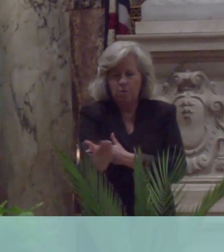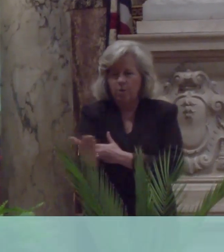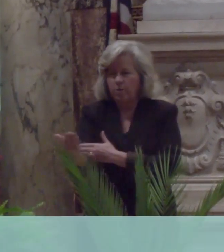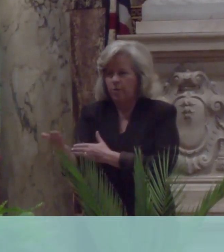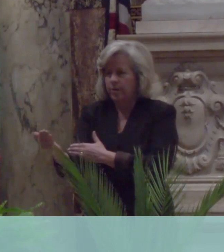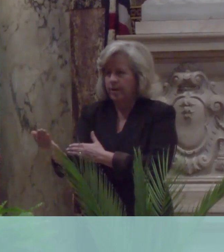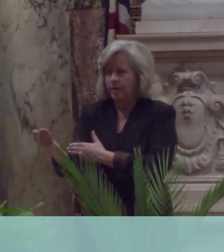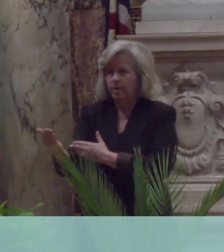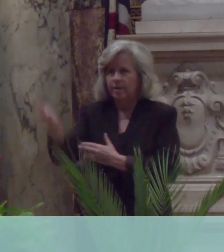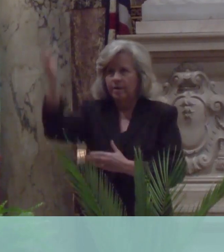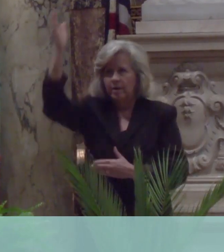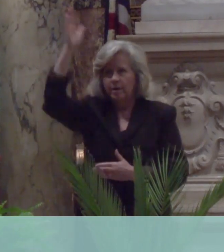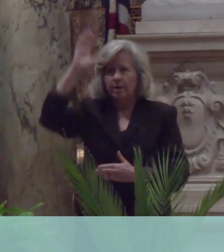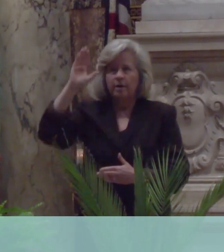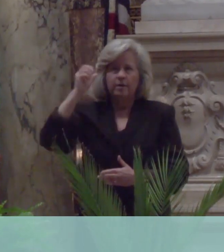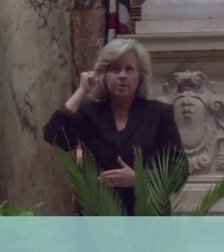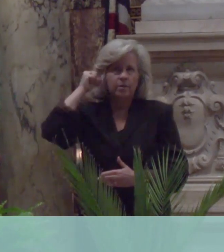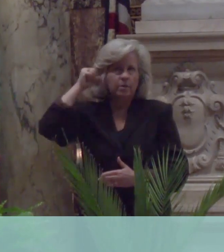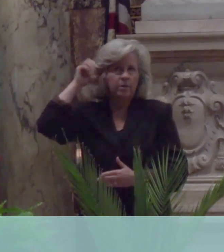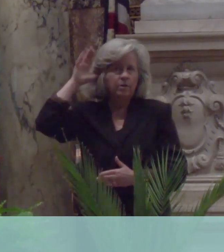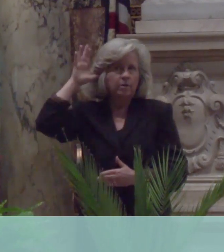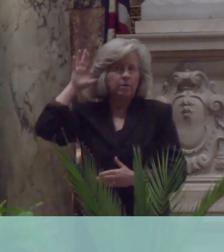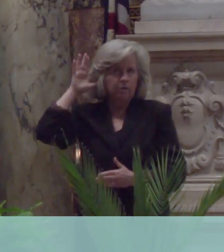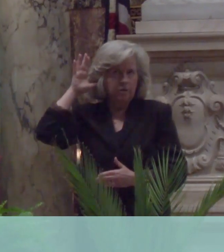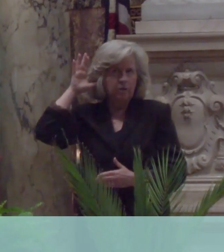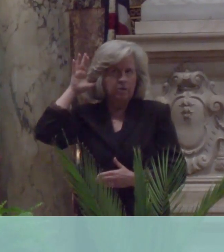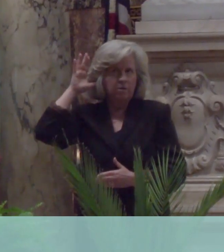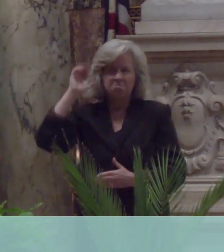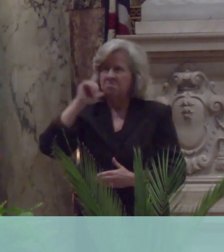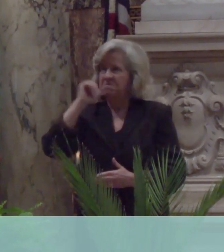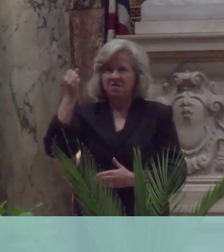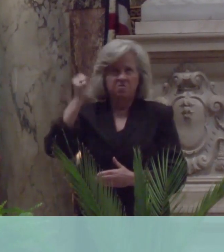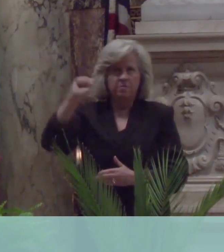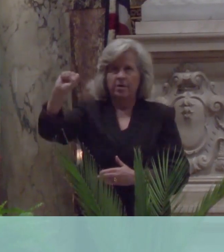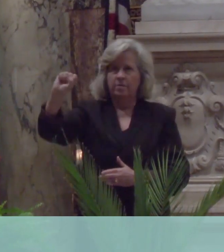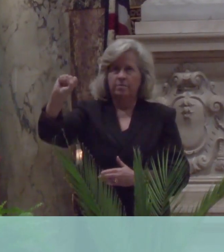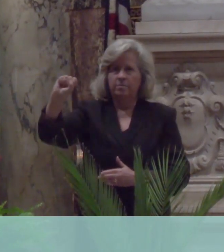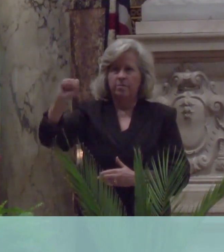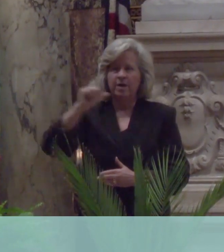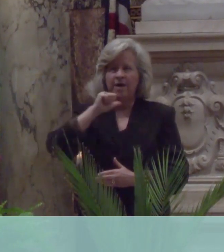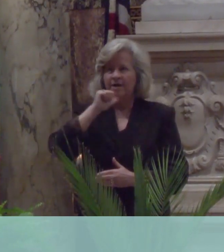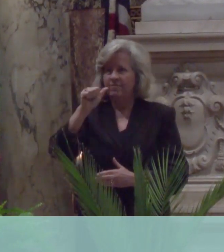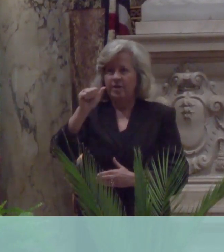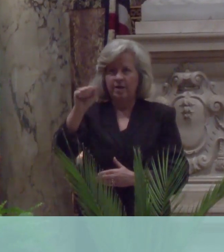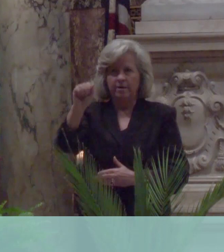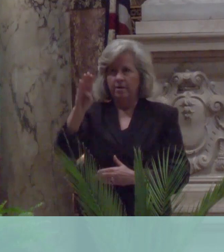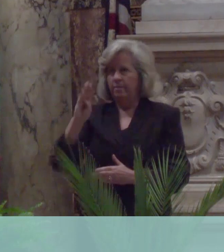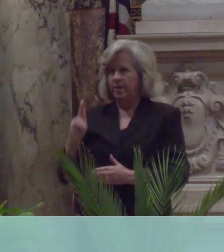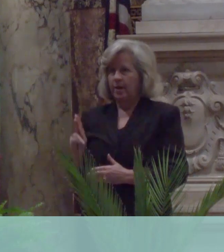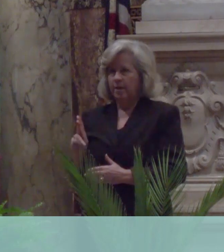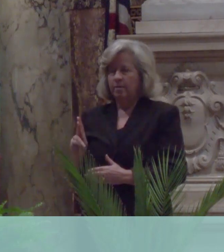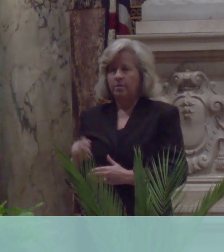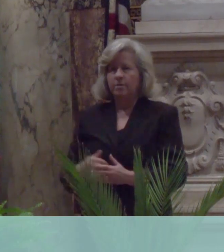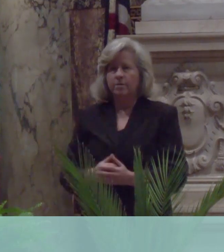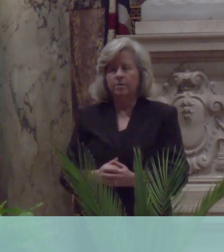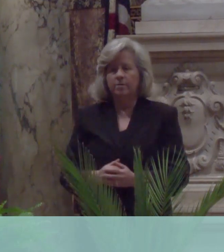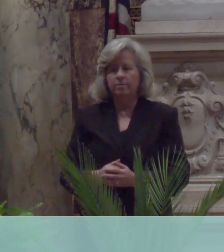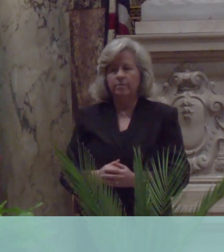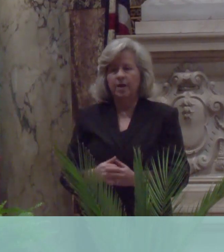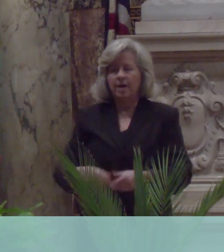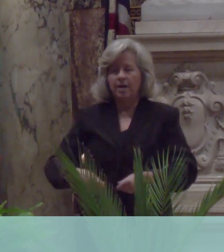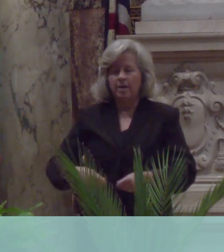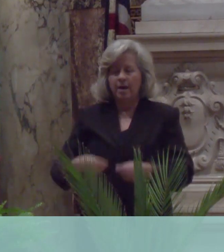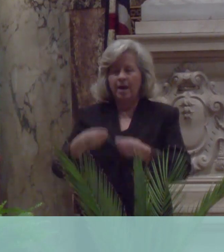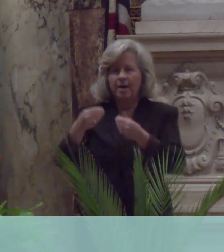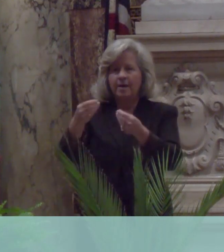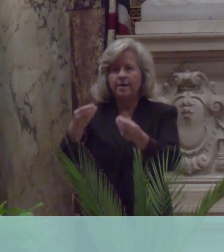opens my ear that I may hear, and I have not rebelled, have not turned back. I gave my